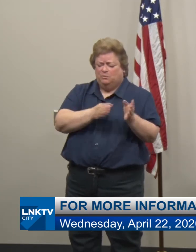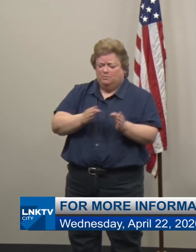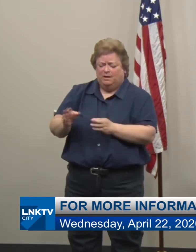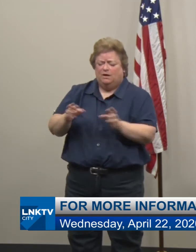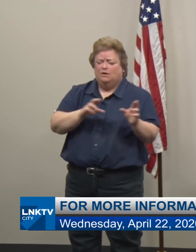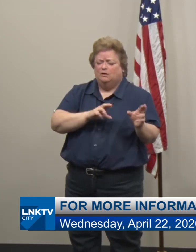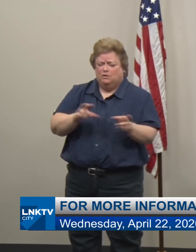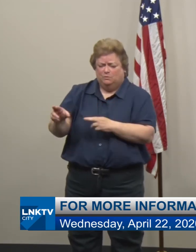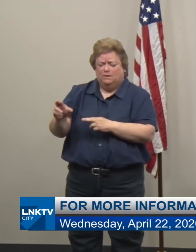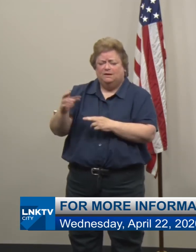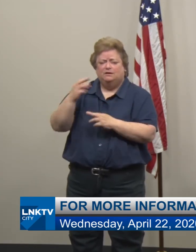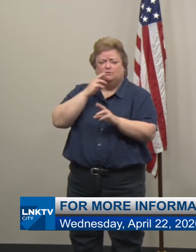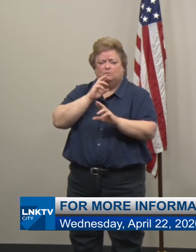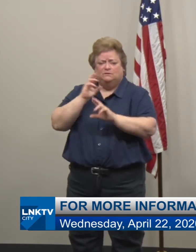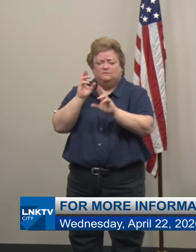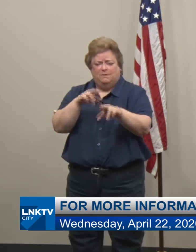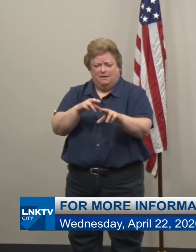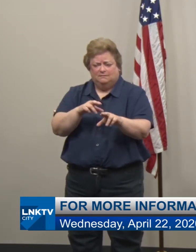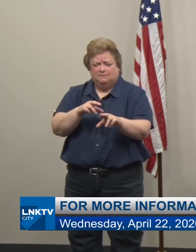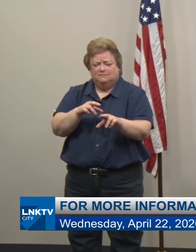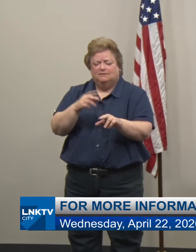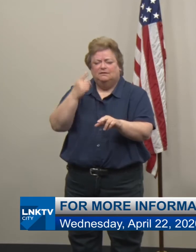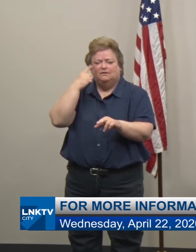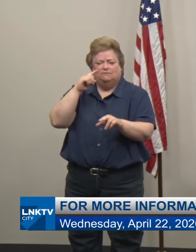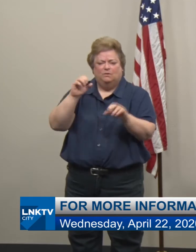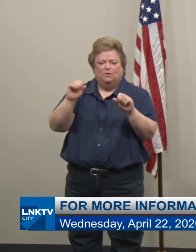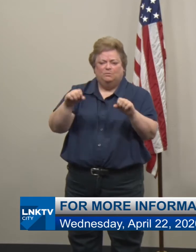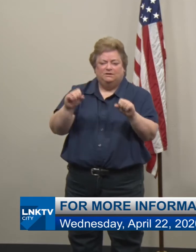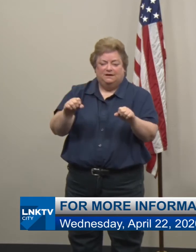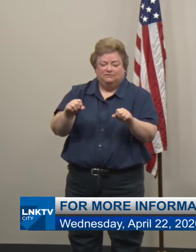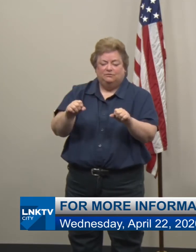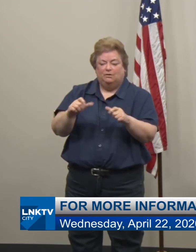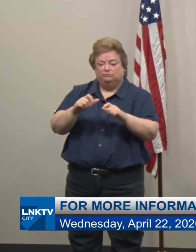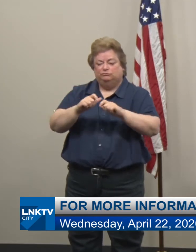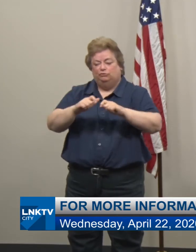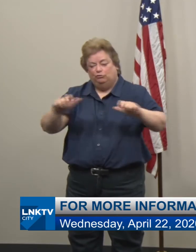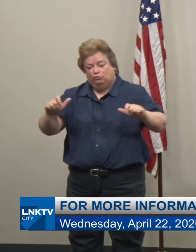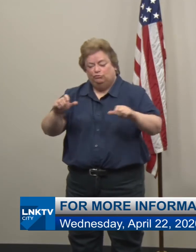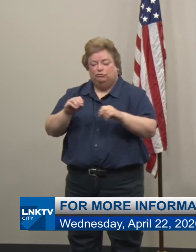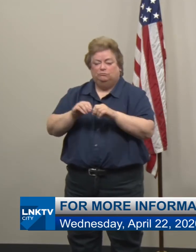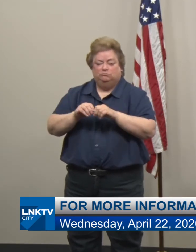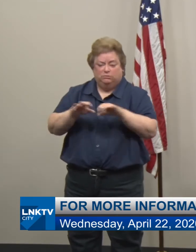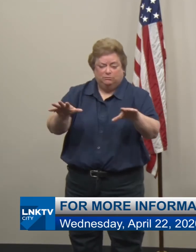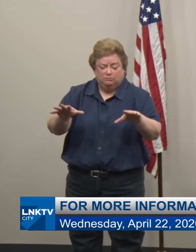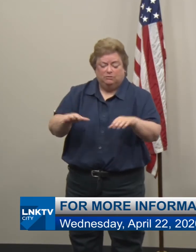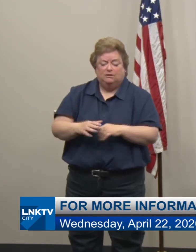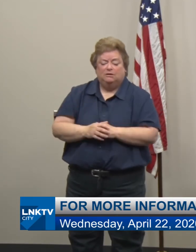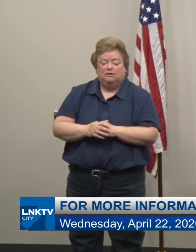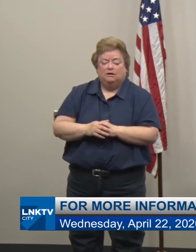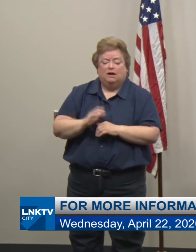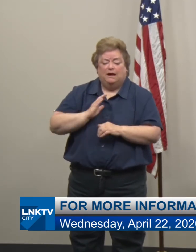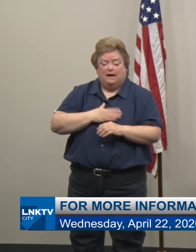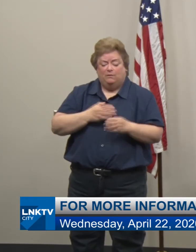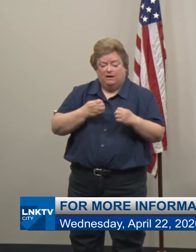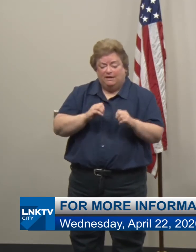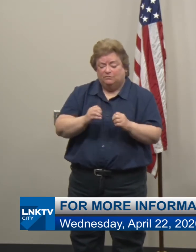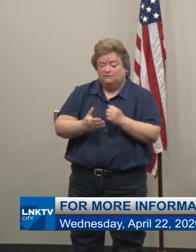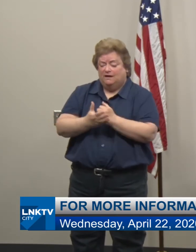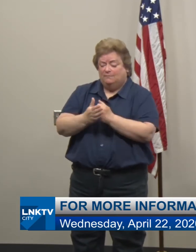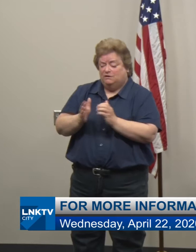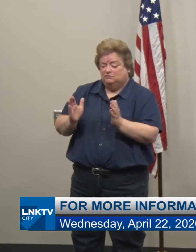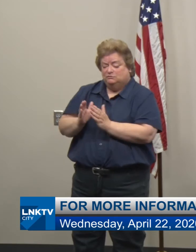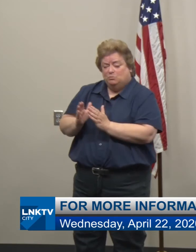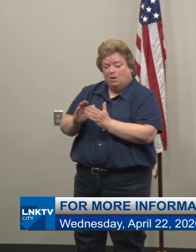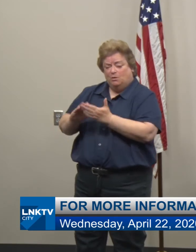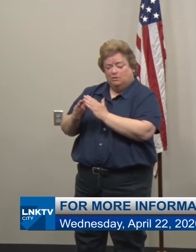to respond to a potential larger outbreak. Our efforts will also help other smaller